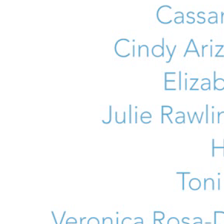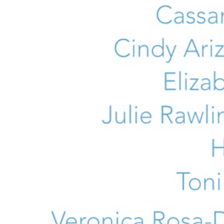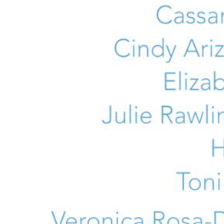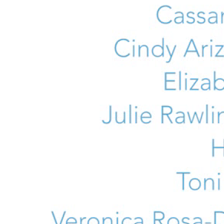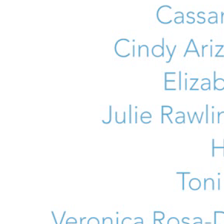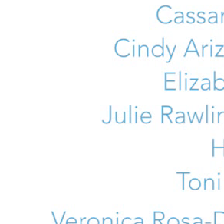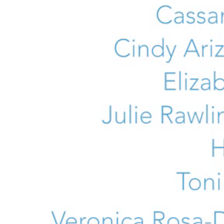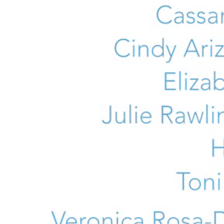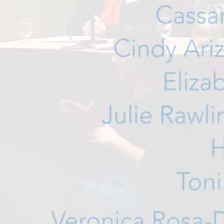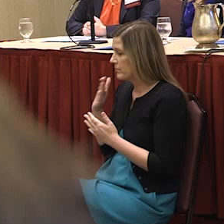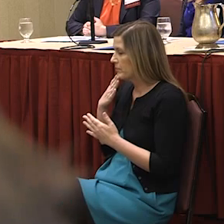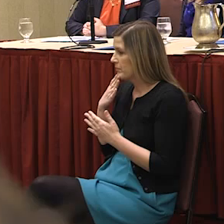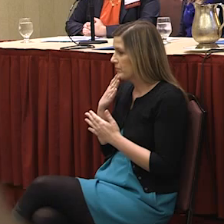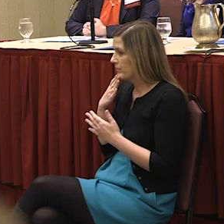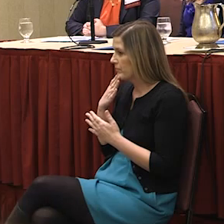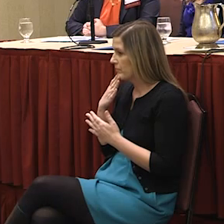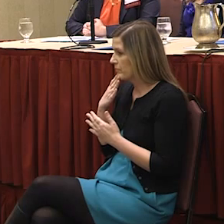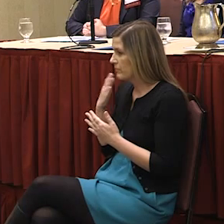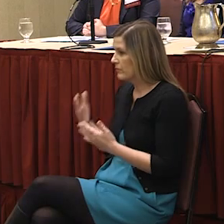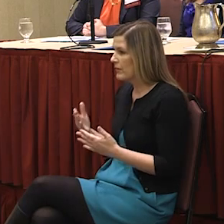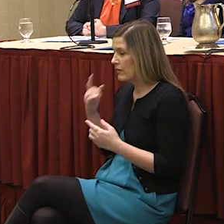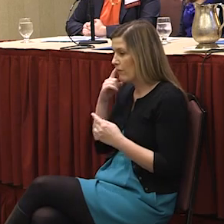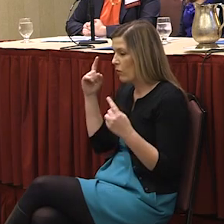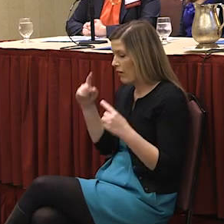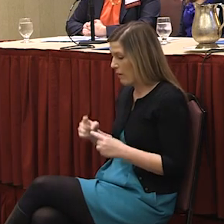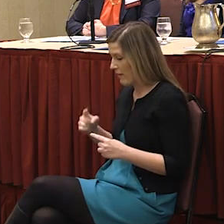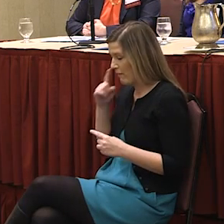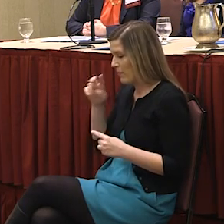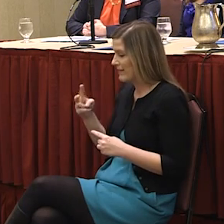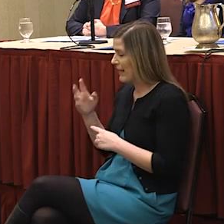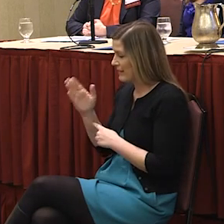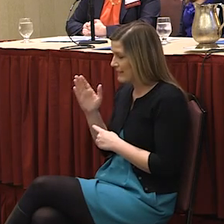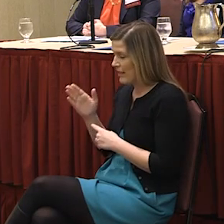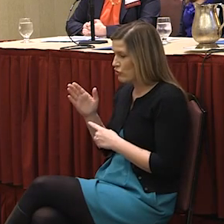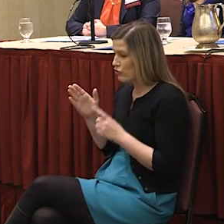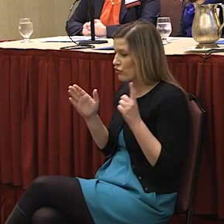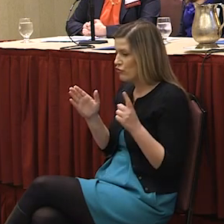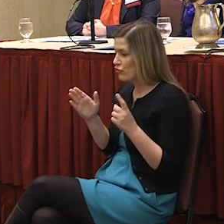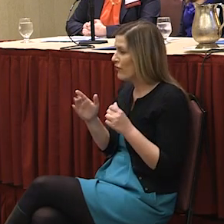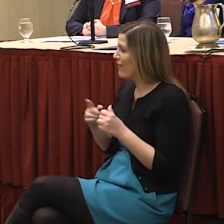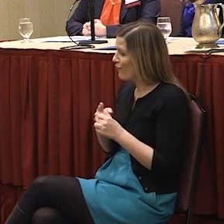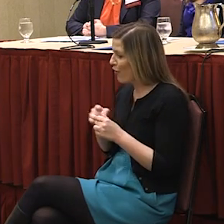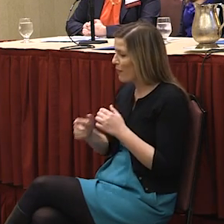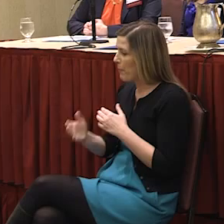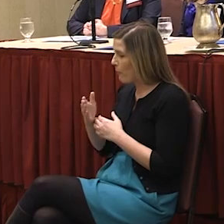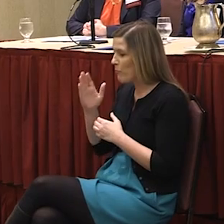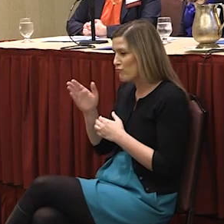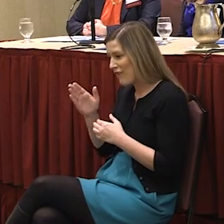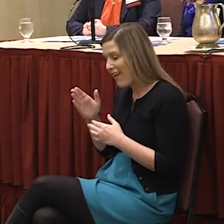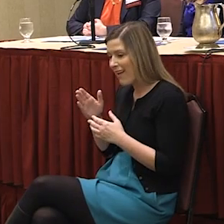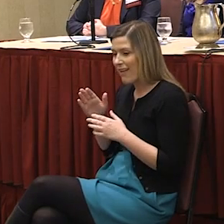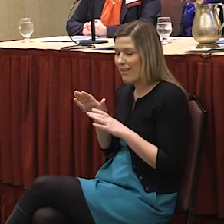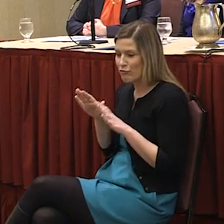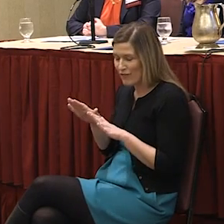Good afternoon. Thank you for coming to the second session. We had a lot of spark the first time, so hopefully we'll continue